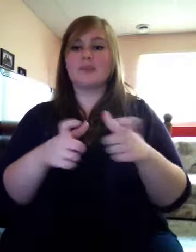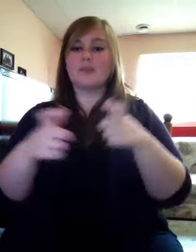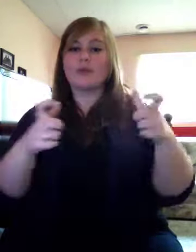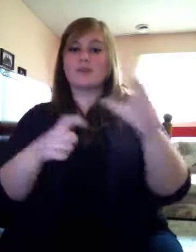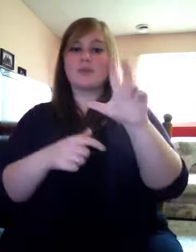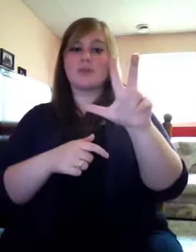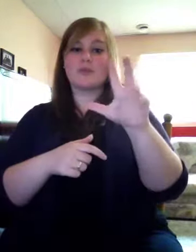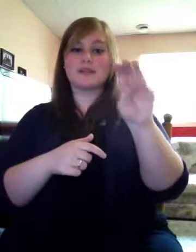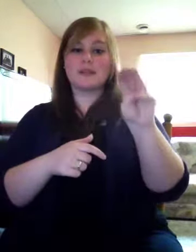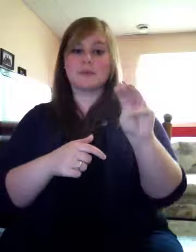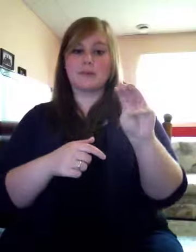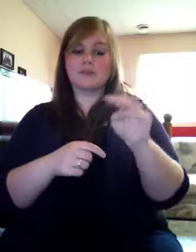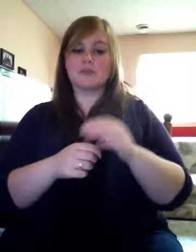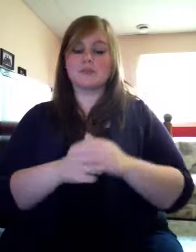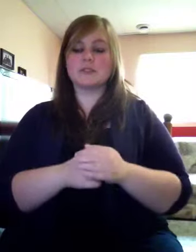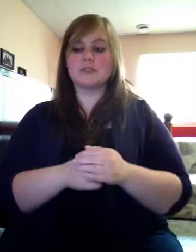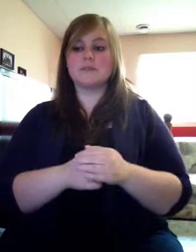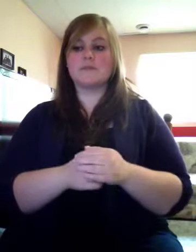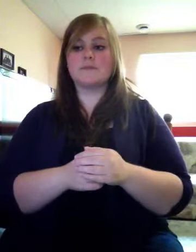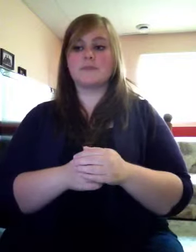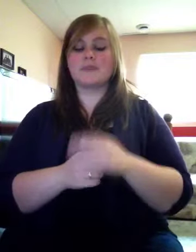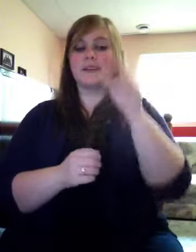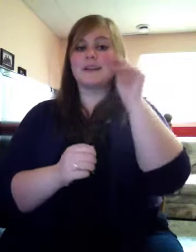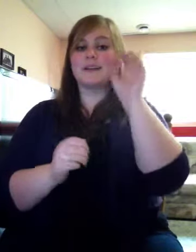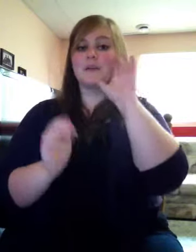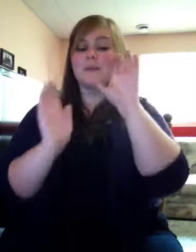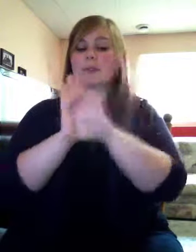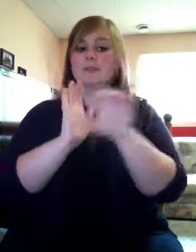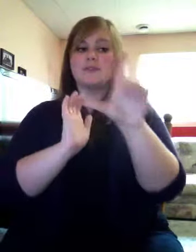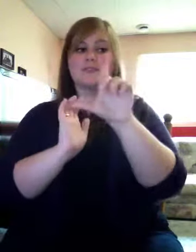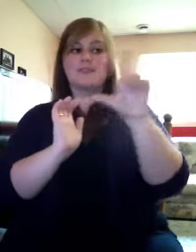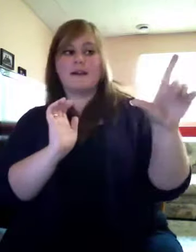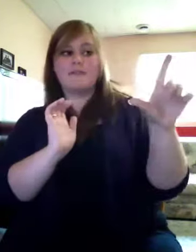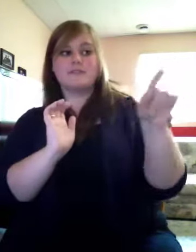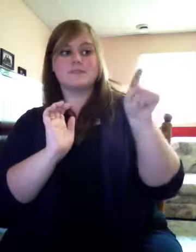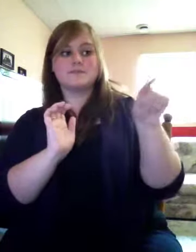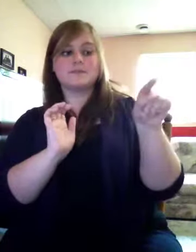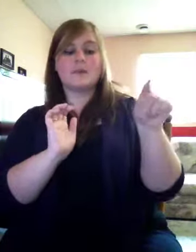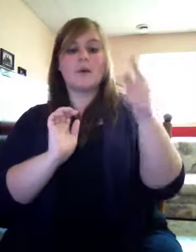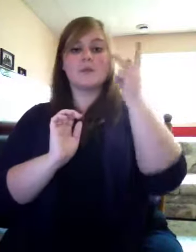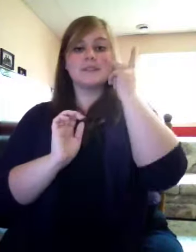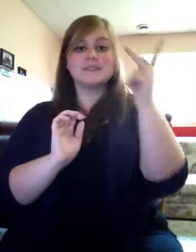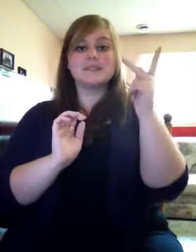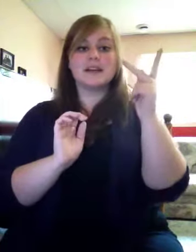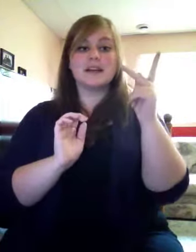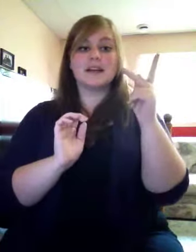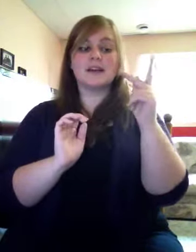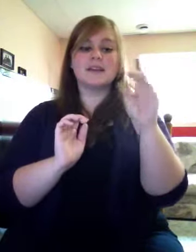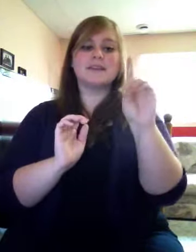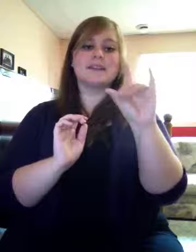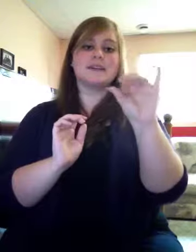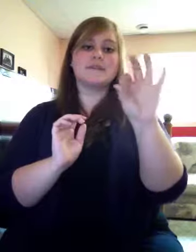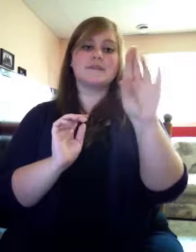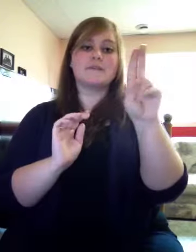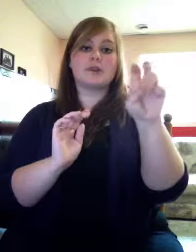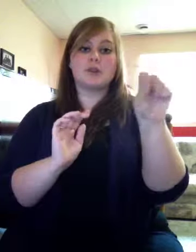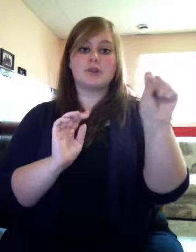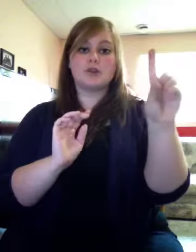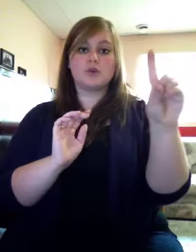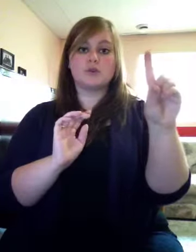Let's start by looking at the picture towards the far left. What we see here is a diffuse dilatation of the aorta beginning at the level below the renals and ending